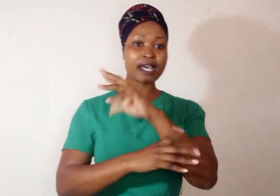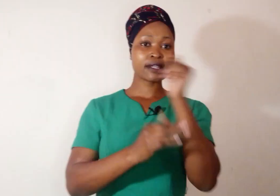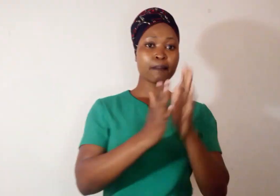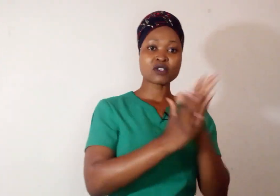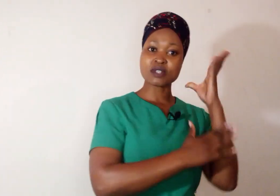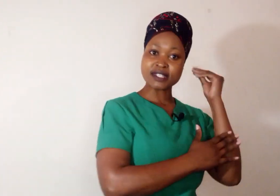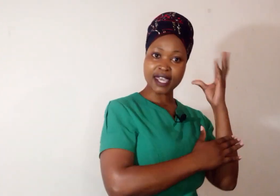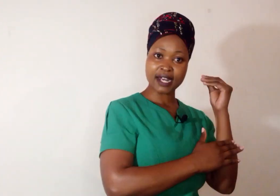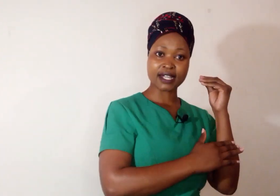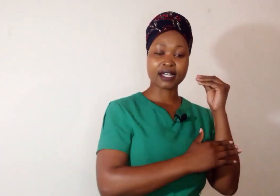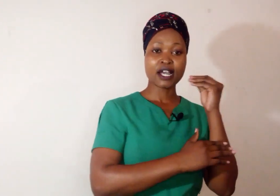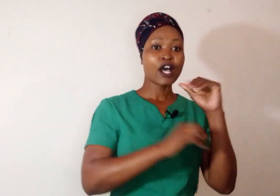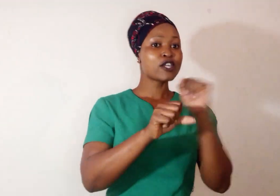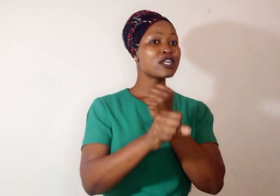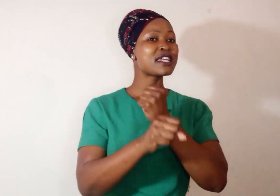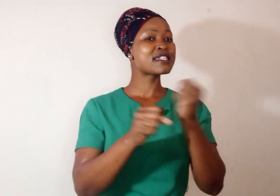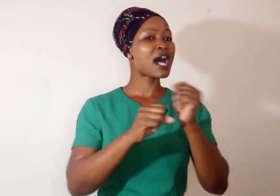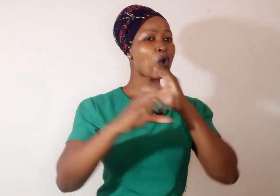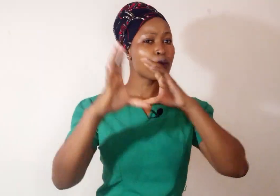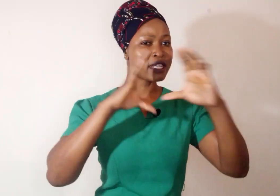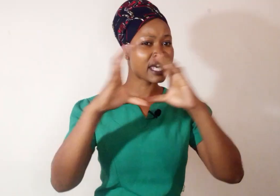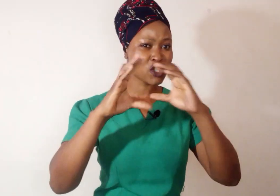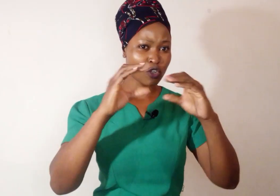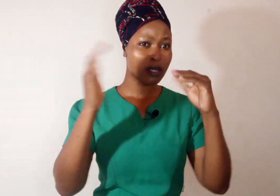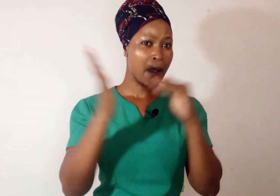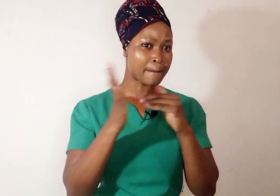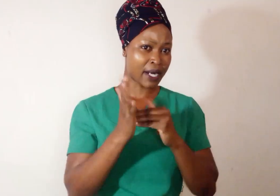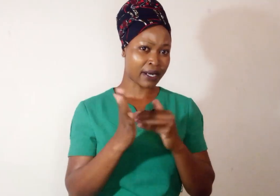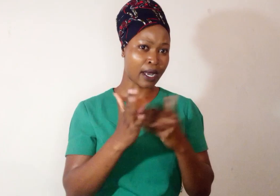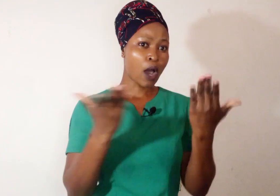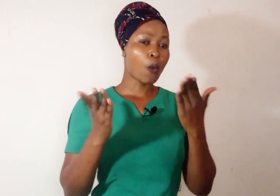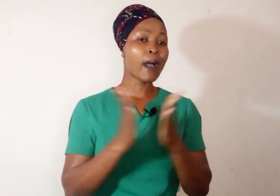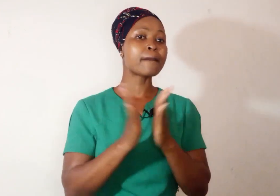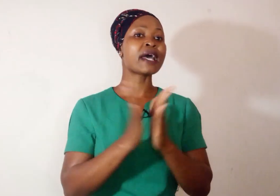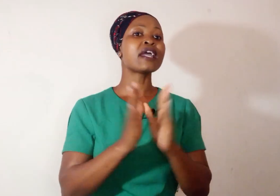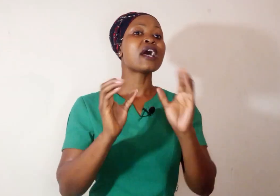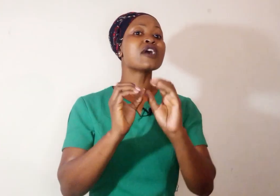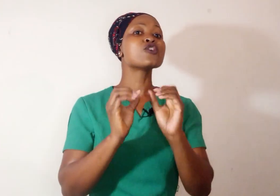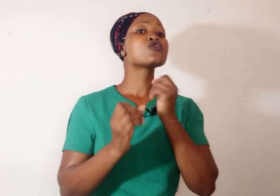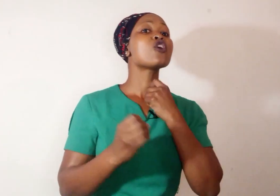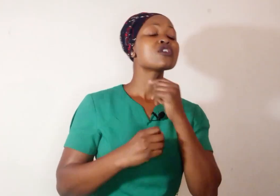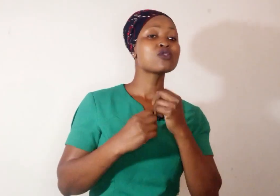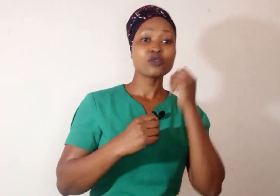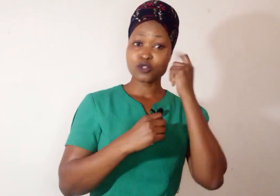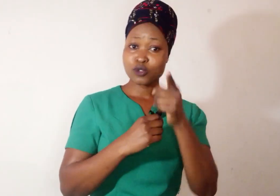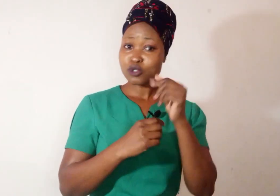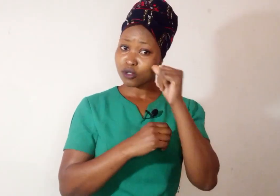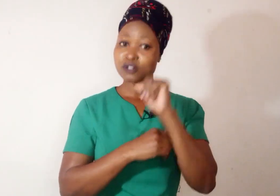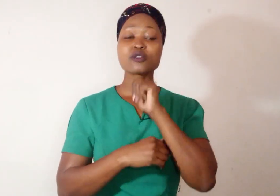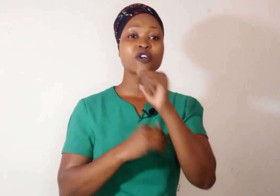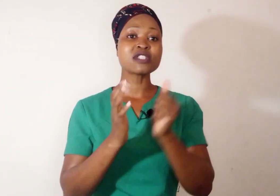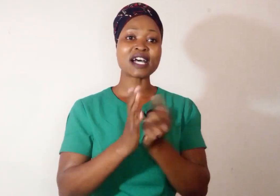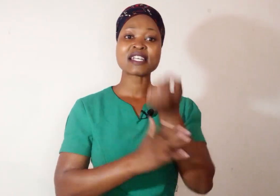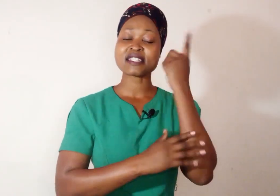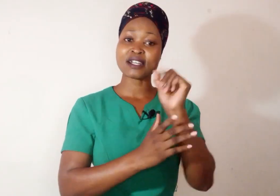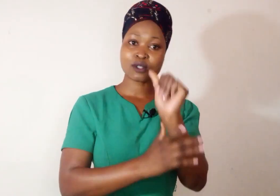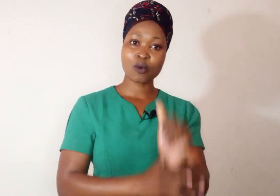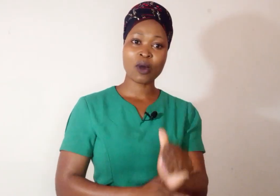other person is hearing, there's a communication barrier whereby you don't understand